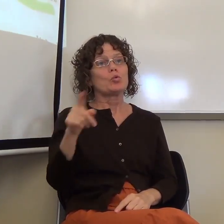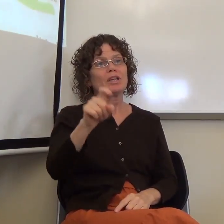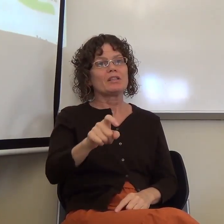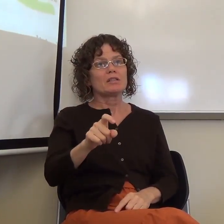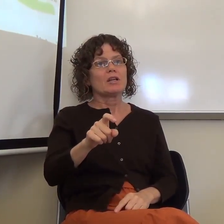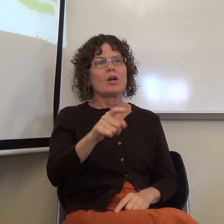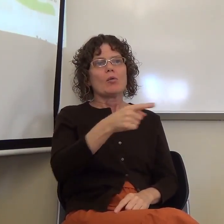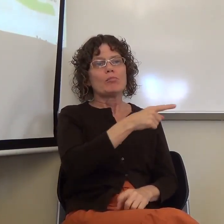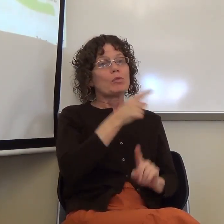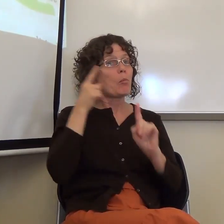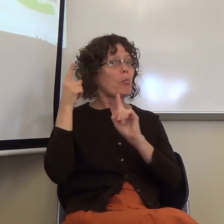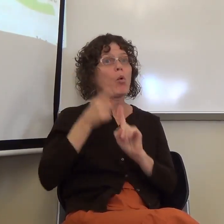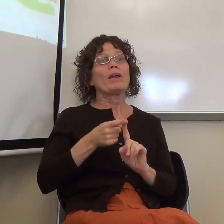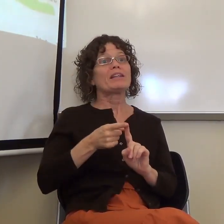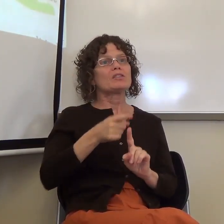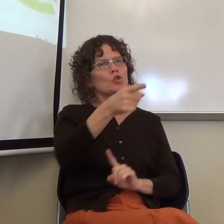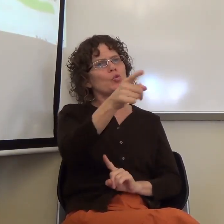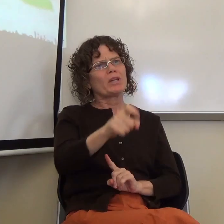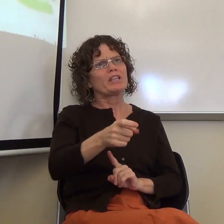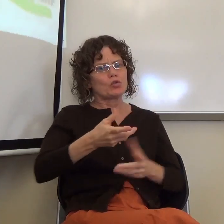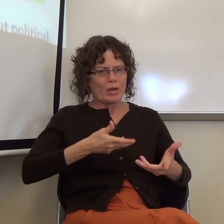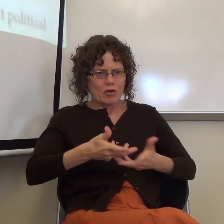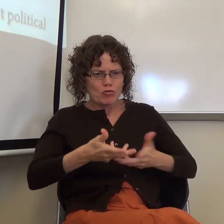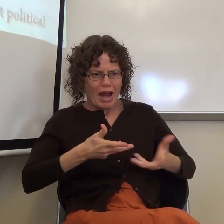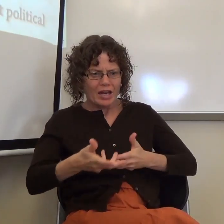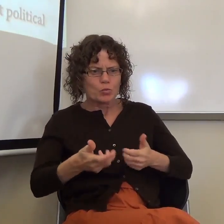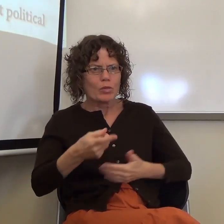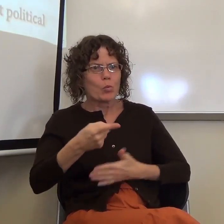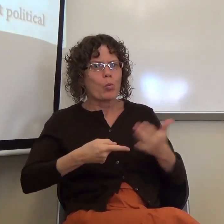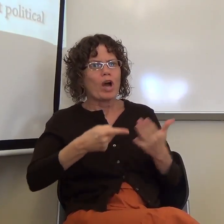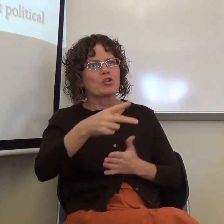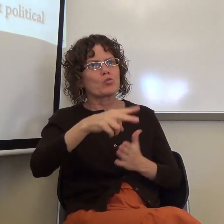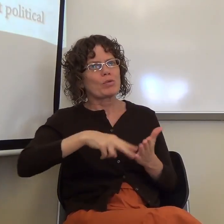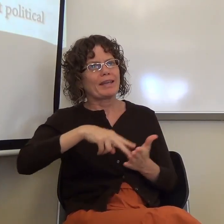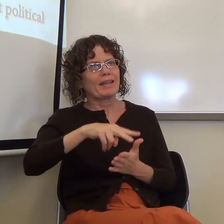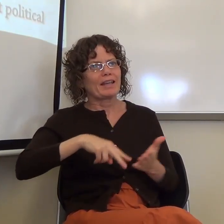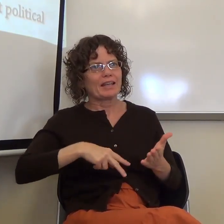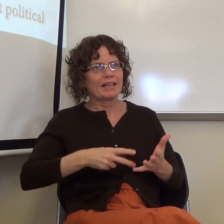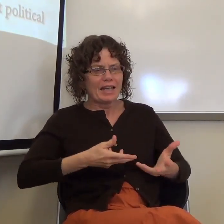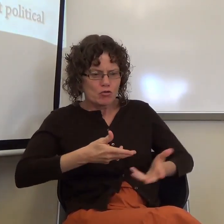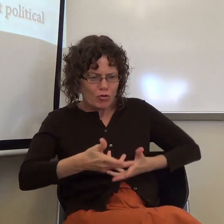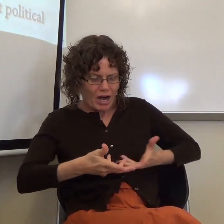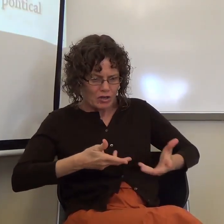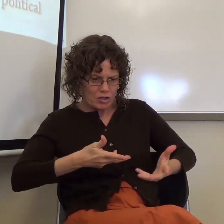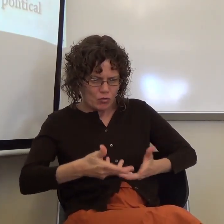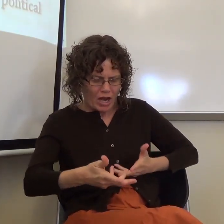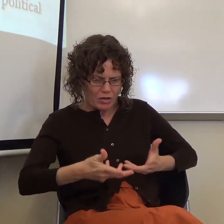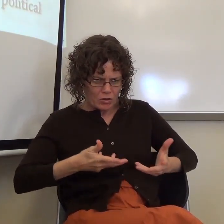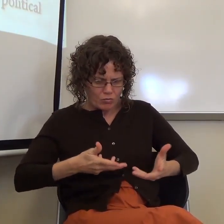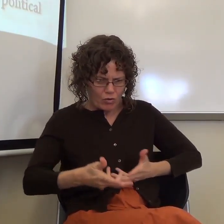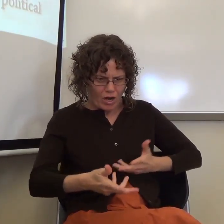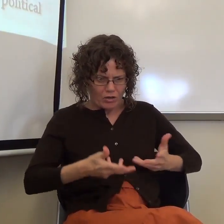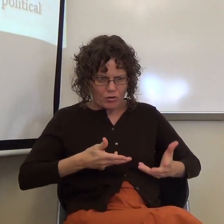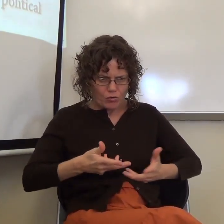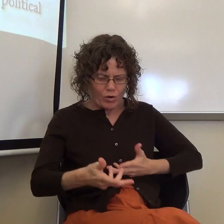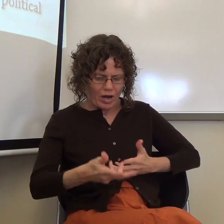with what you read. The more you interact, the better you're going to remember what you read.